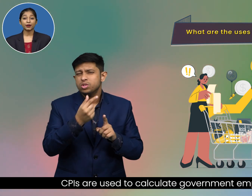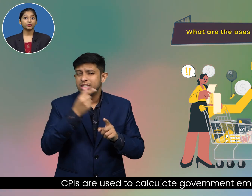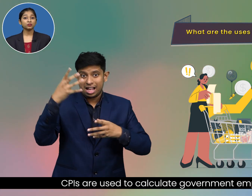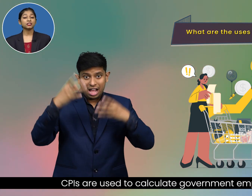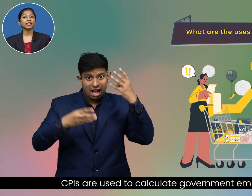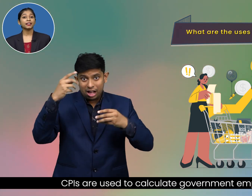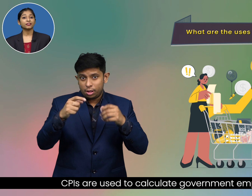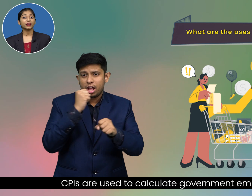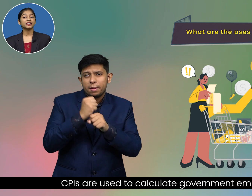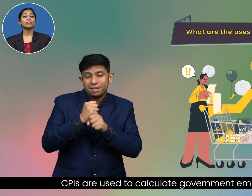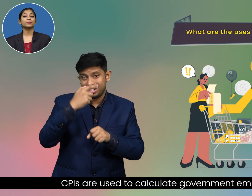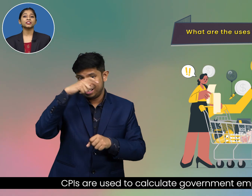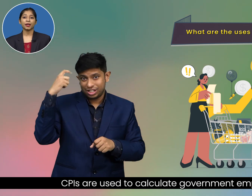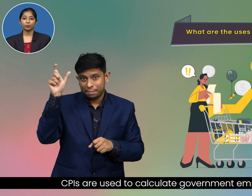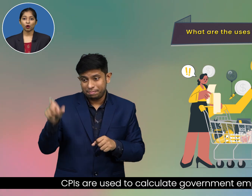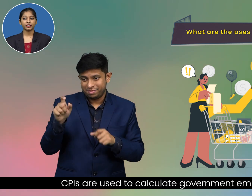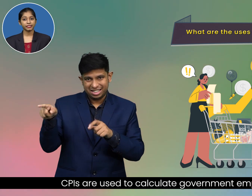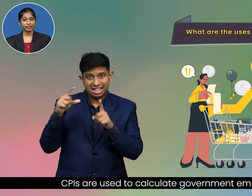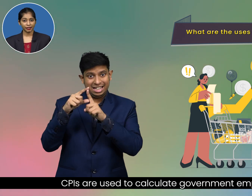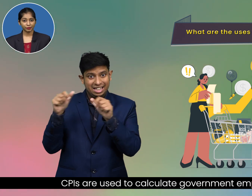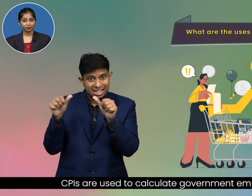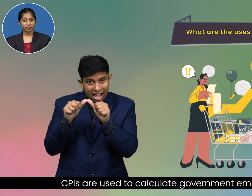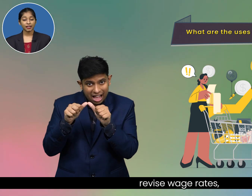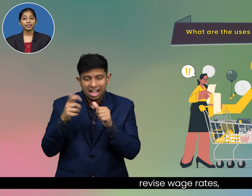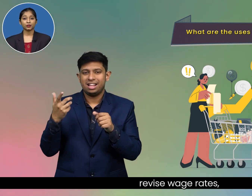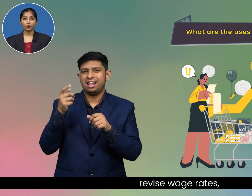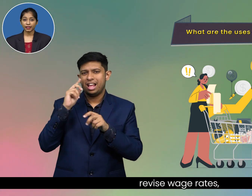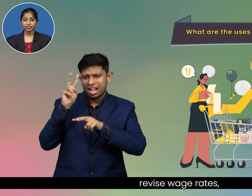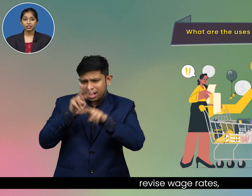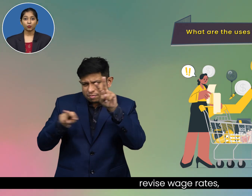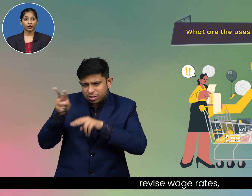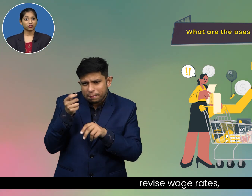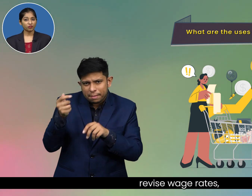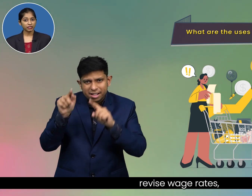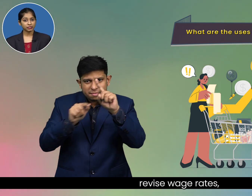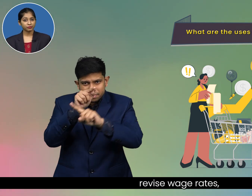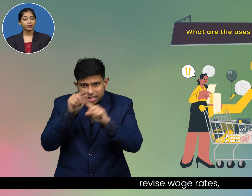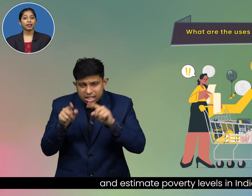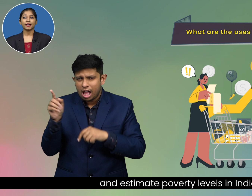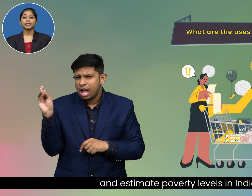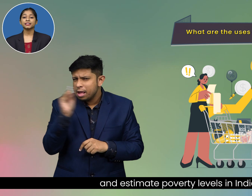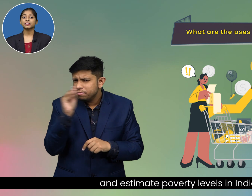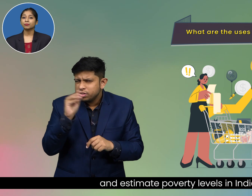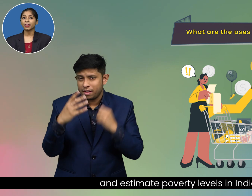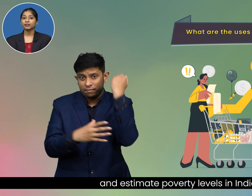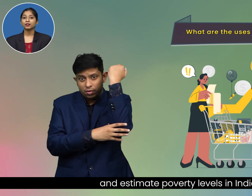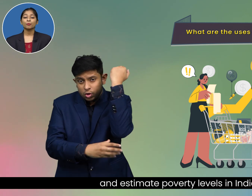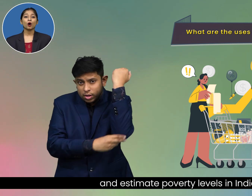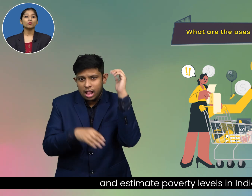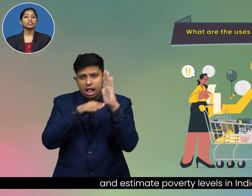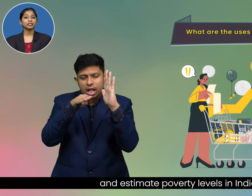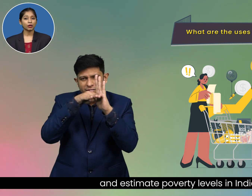CPIs are used to calculate government employee DA, revise wage rates, and